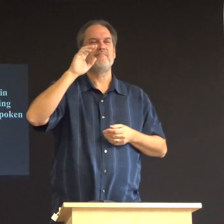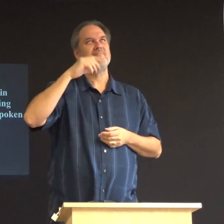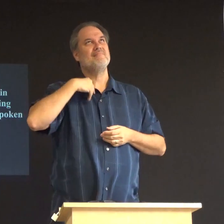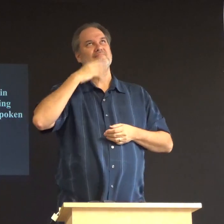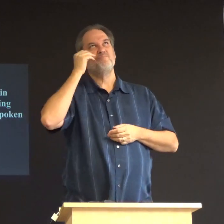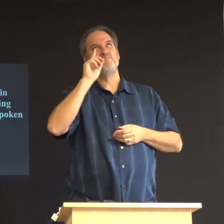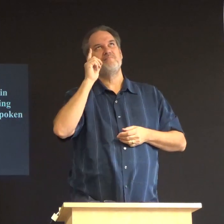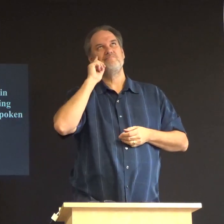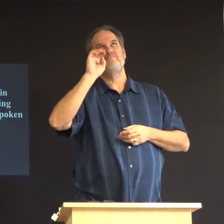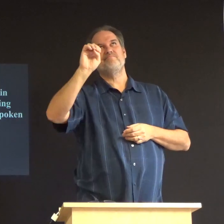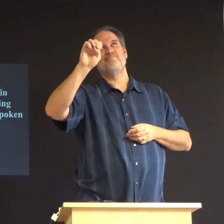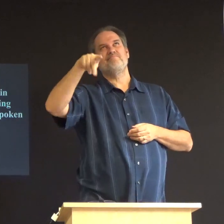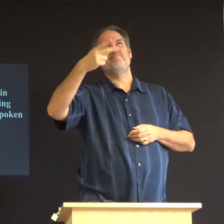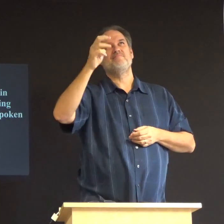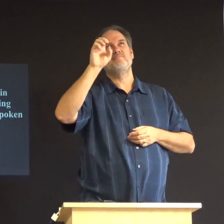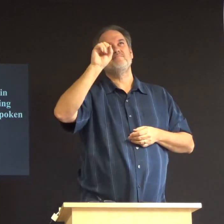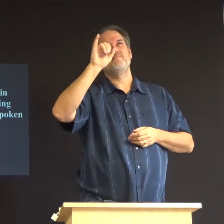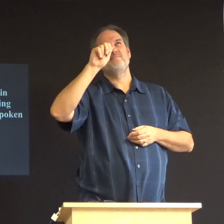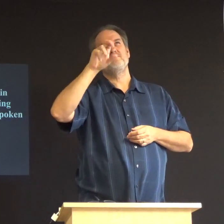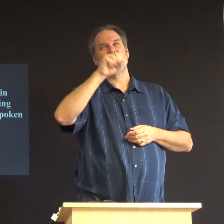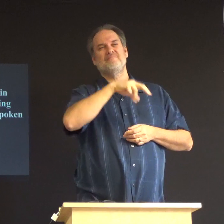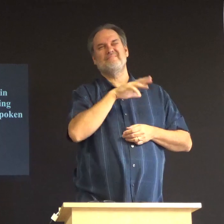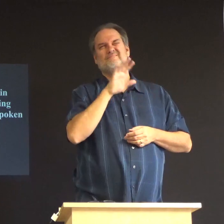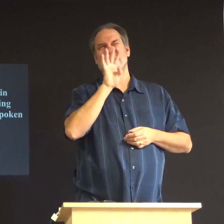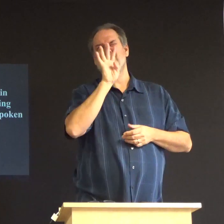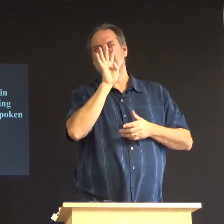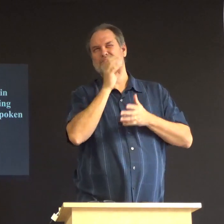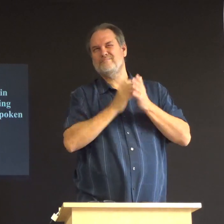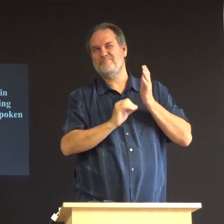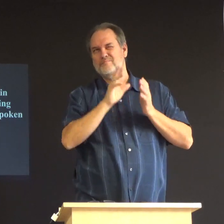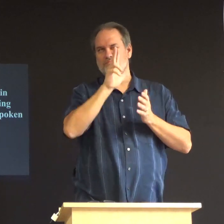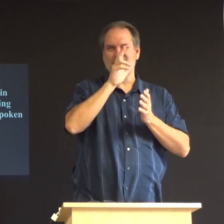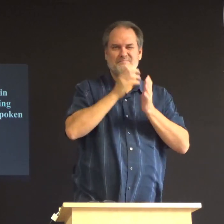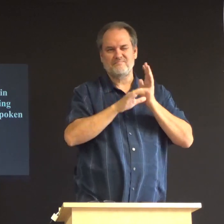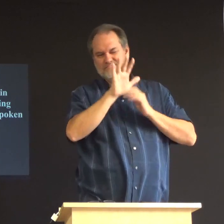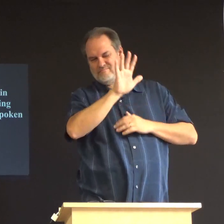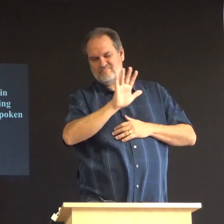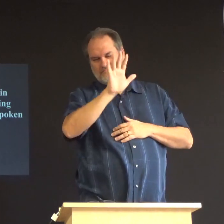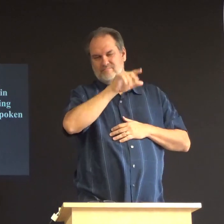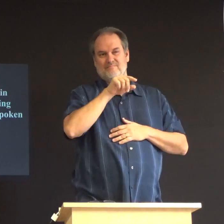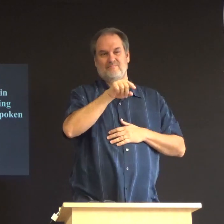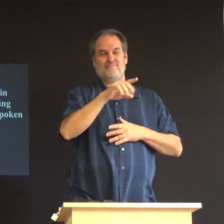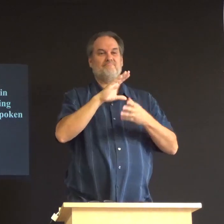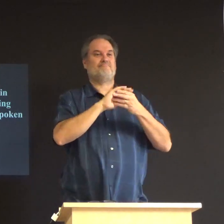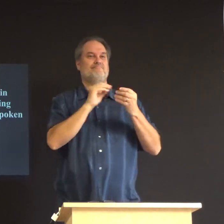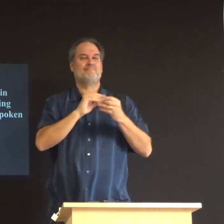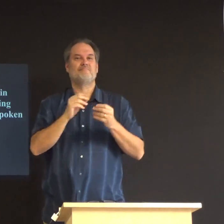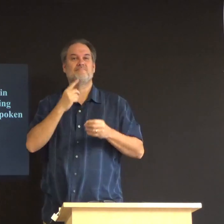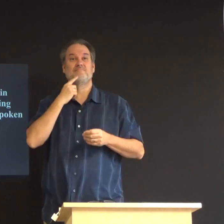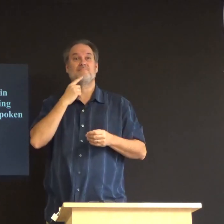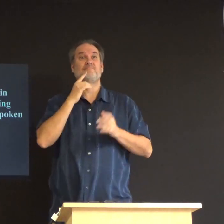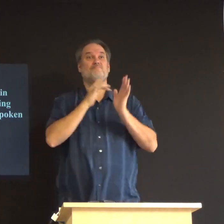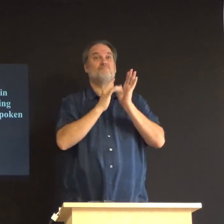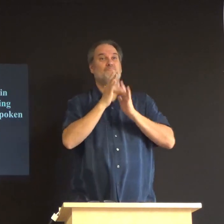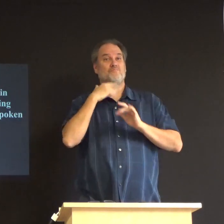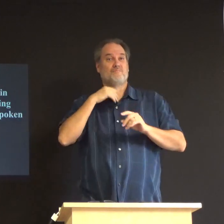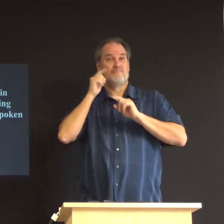Jesus told them in his words, I think, in Ephesians 4:3 or somewhere in there, it talks